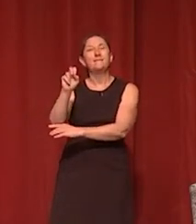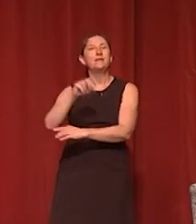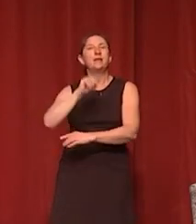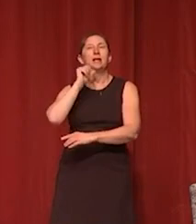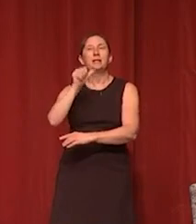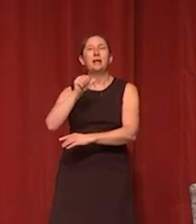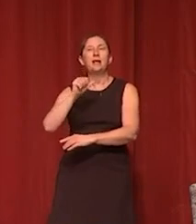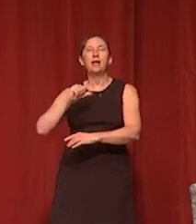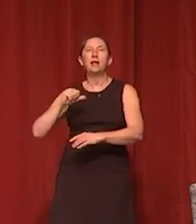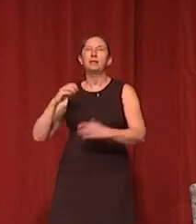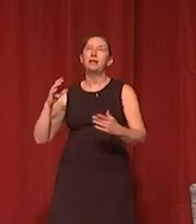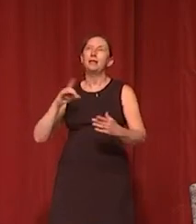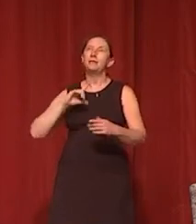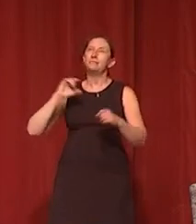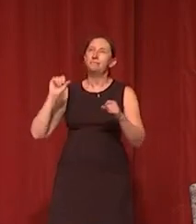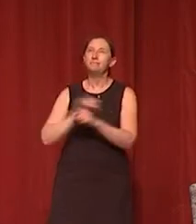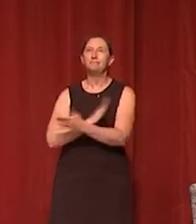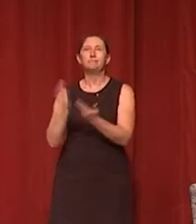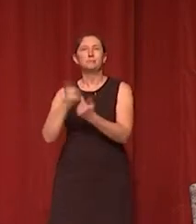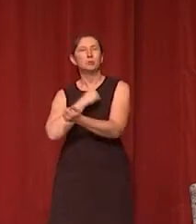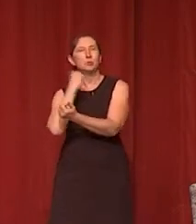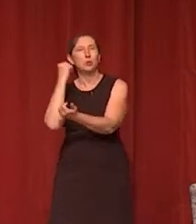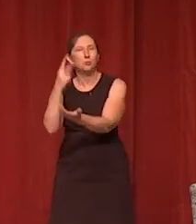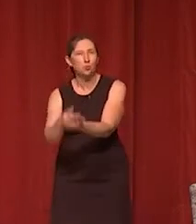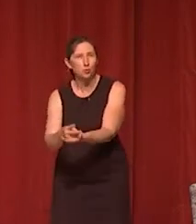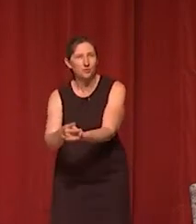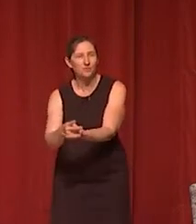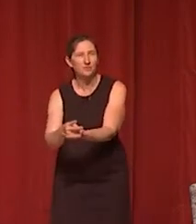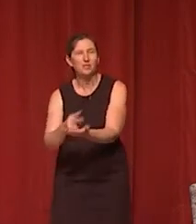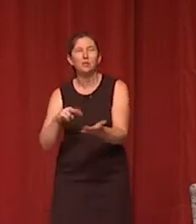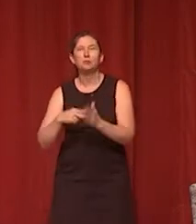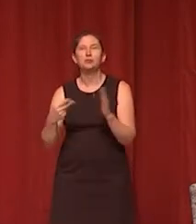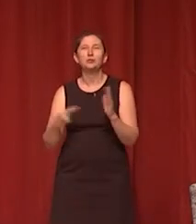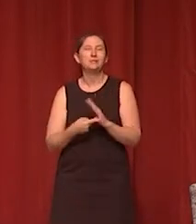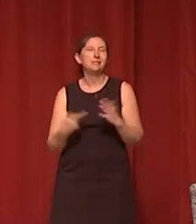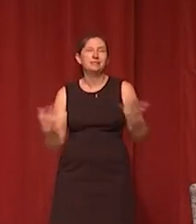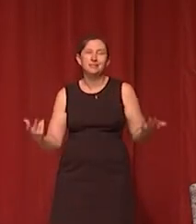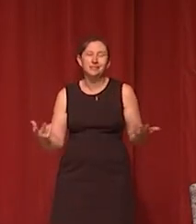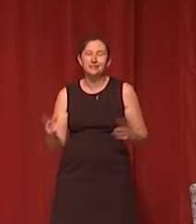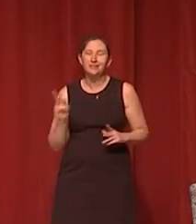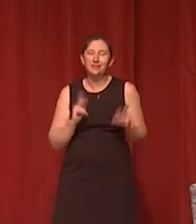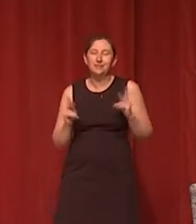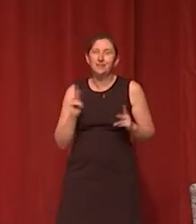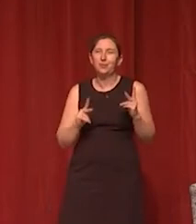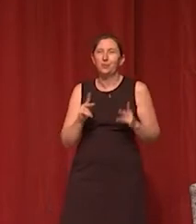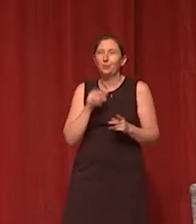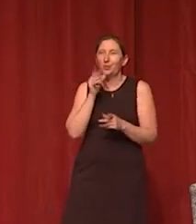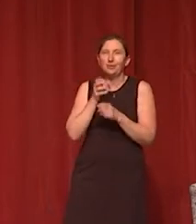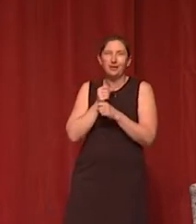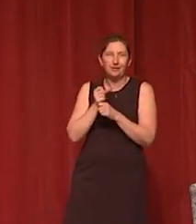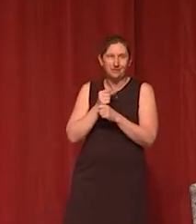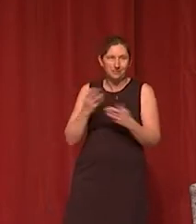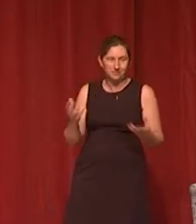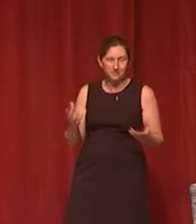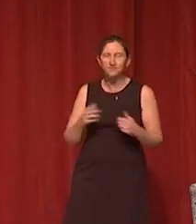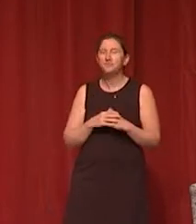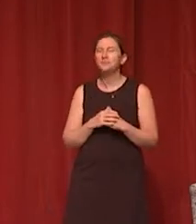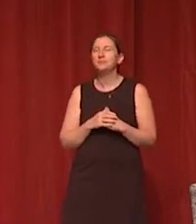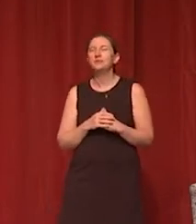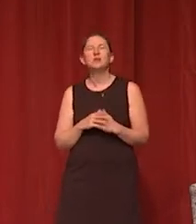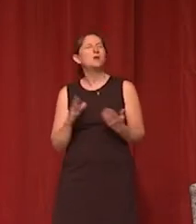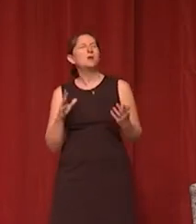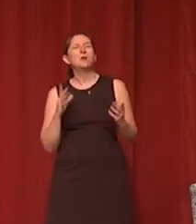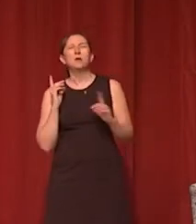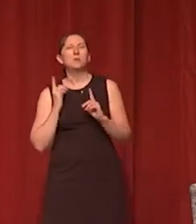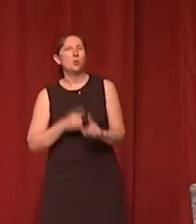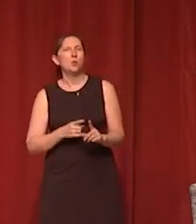uptake. But with lecanemab and donanemab, much better uptake and outcomes that we're seeing. So those will continue to progress